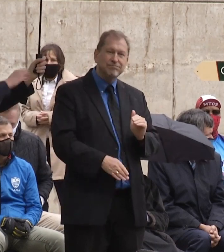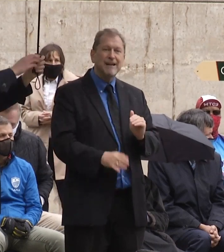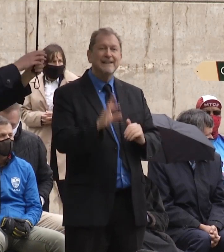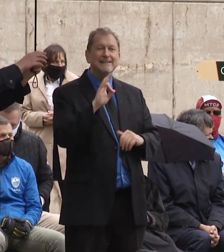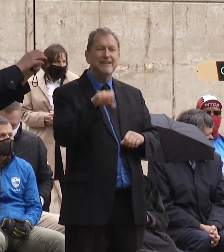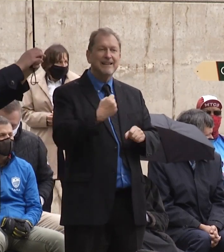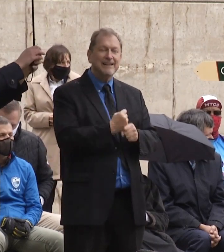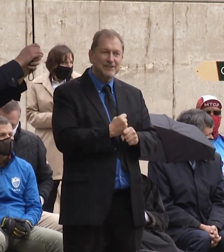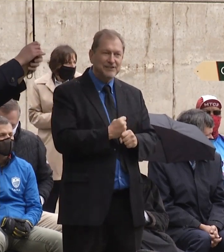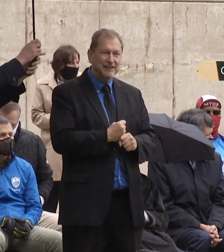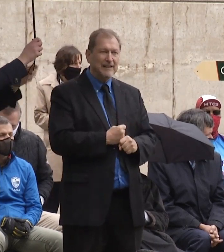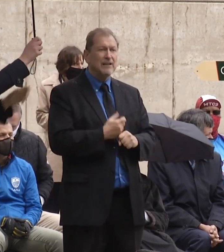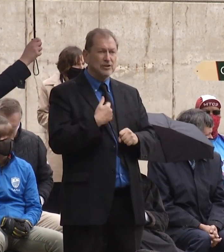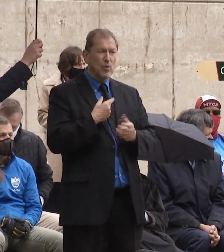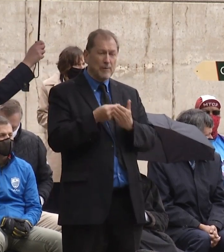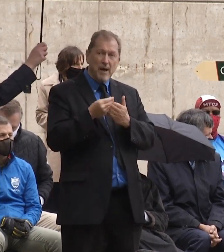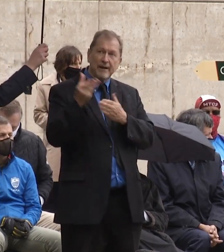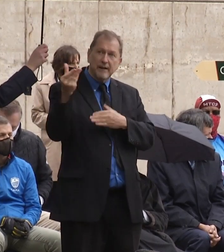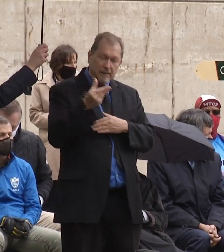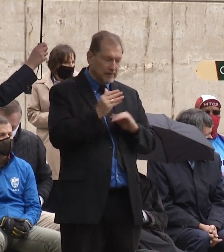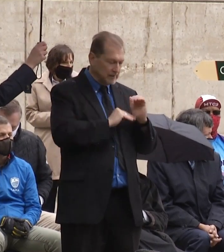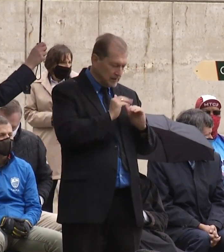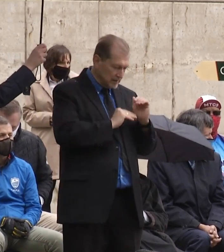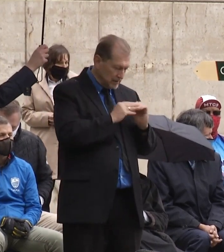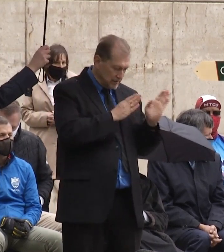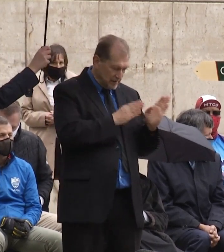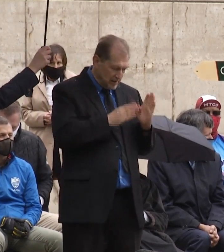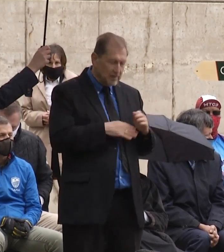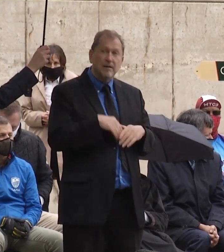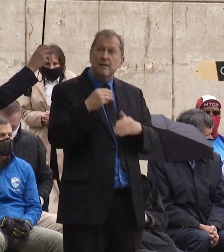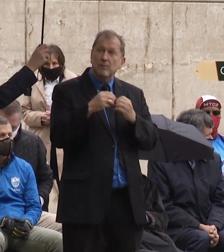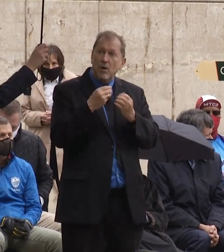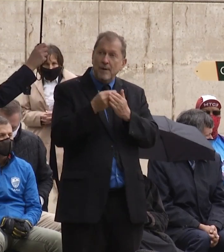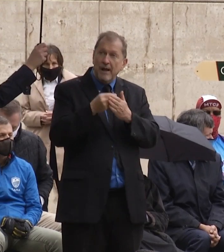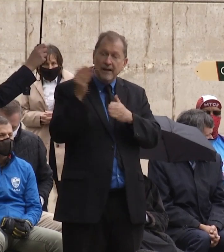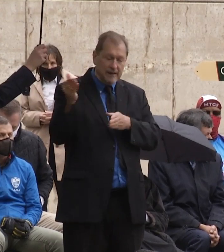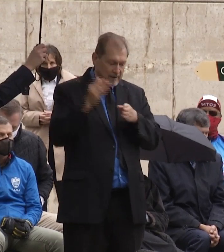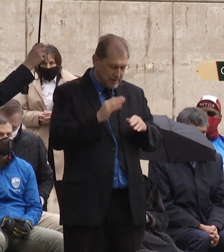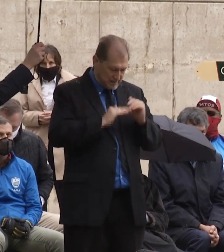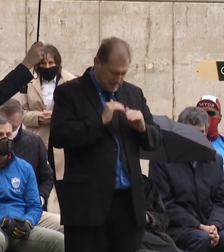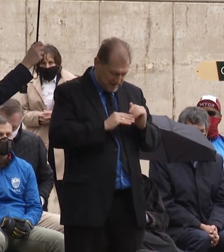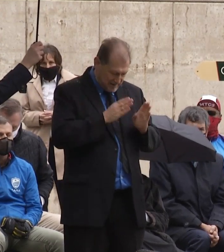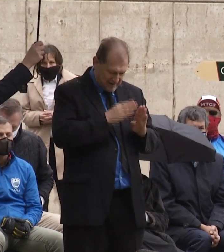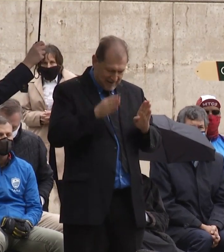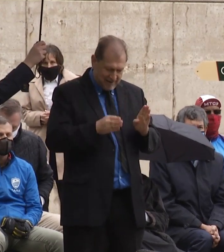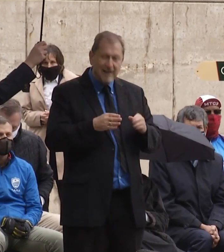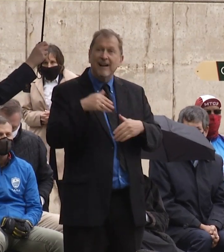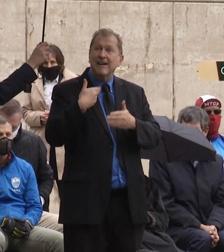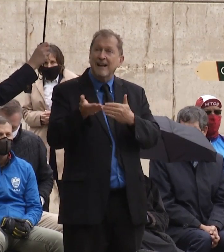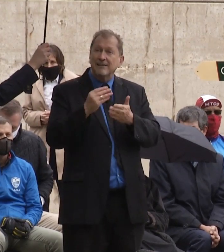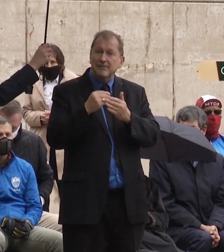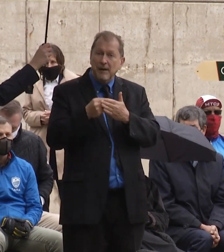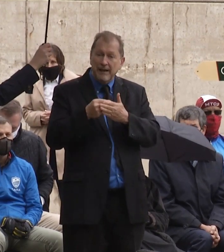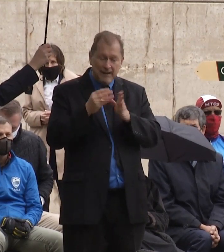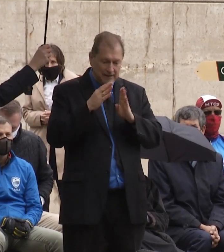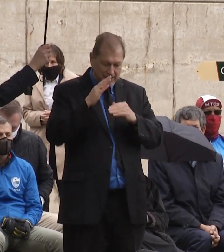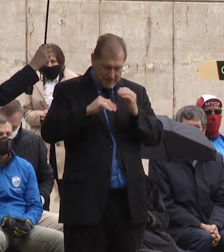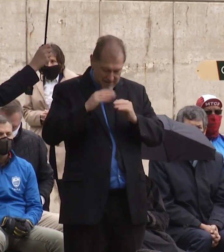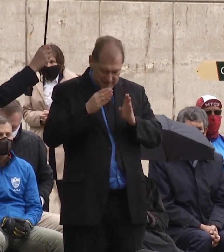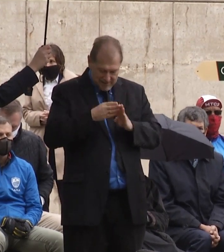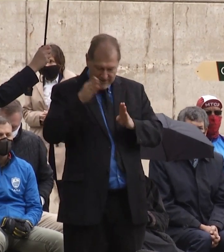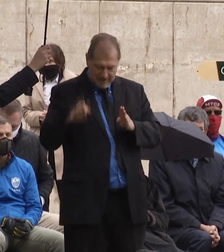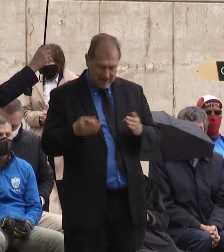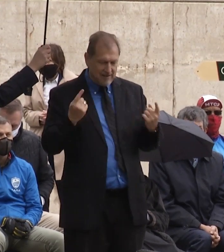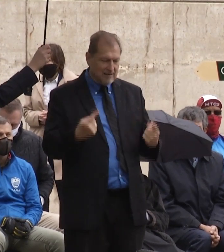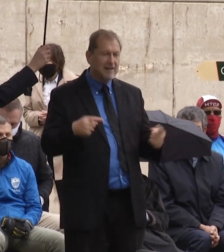it as funding became available, and we never gave up. We kept pushing forward, and here we are. It's finally done. Chicago works, and